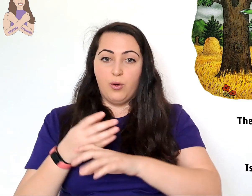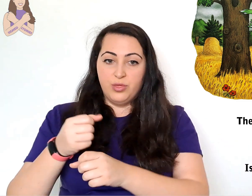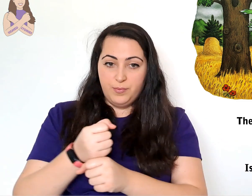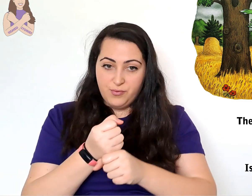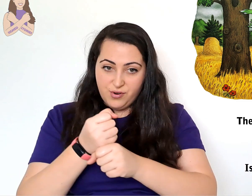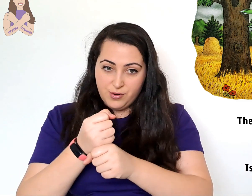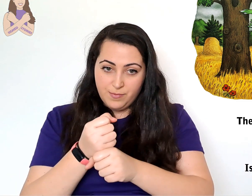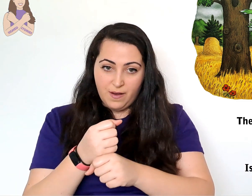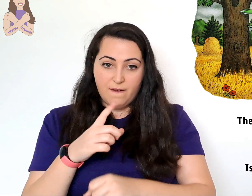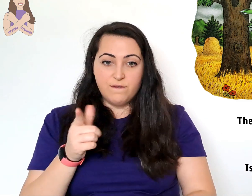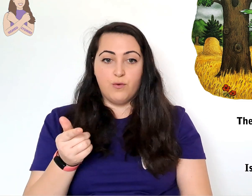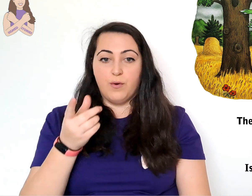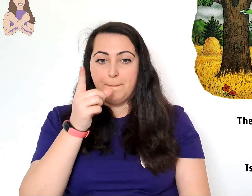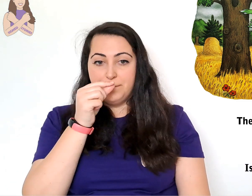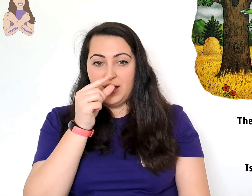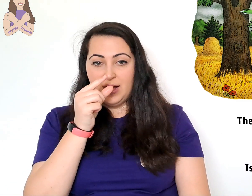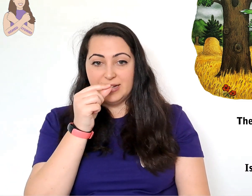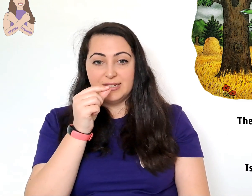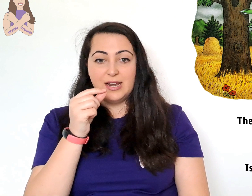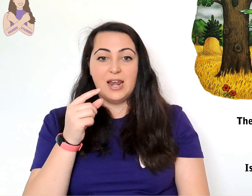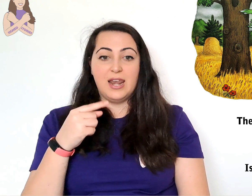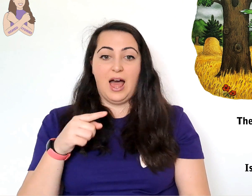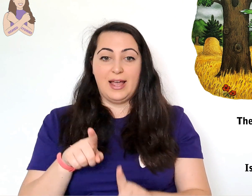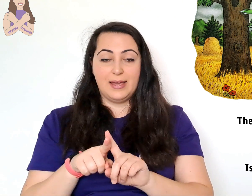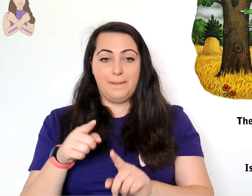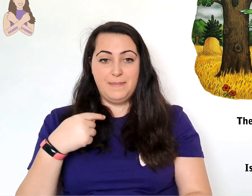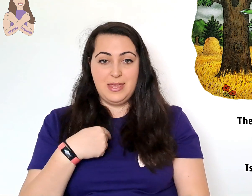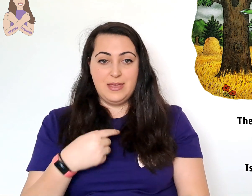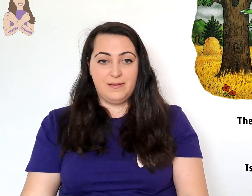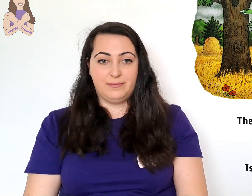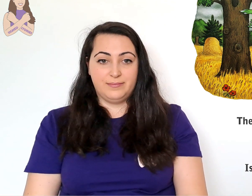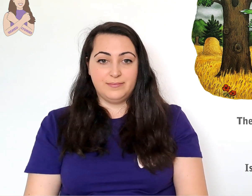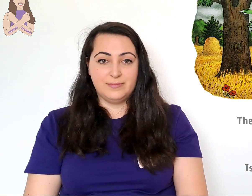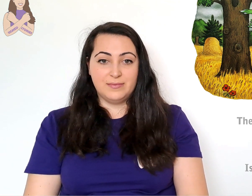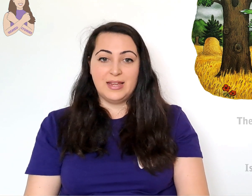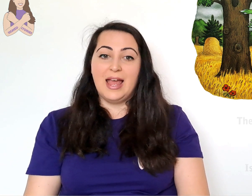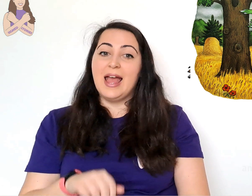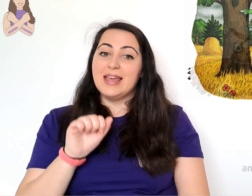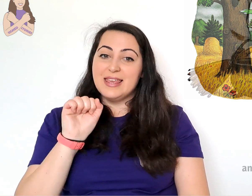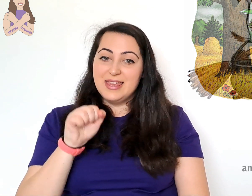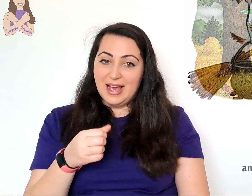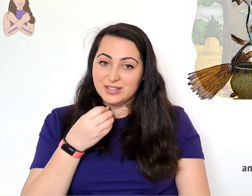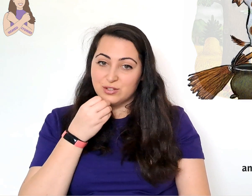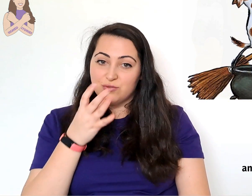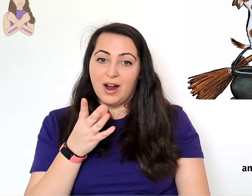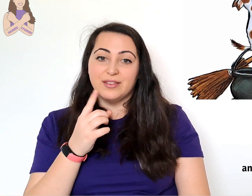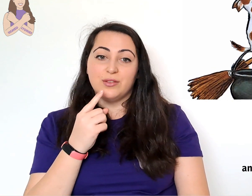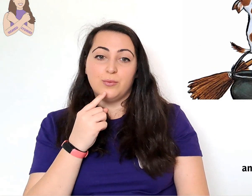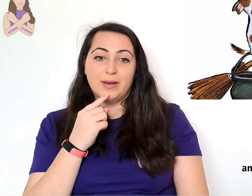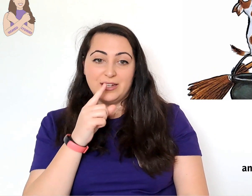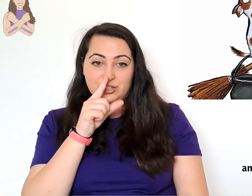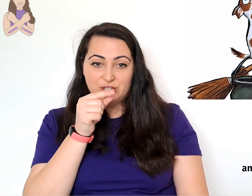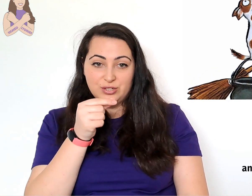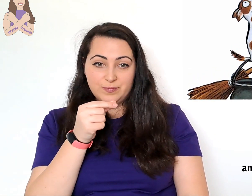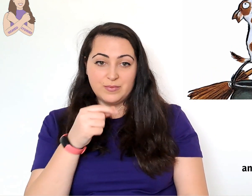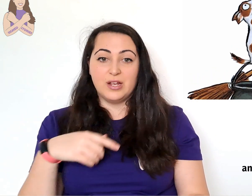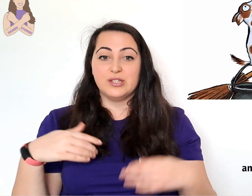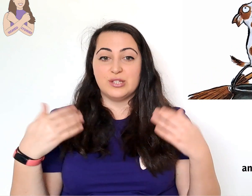the broom for a bird like me? Yes, cried the witch.